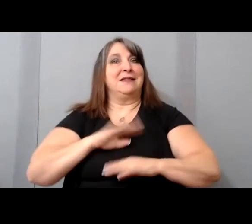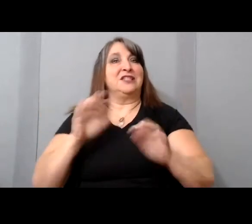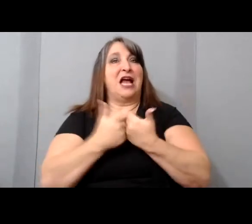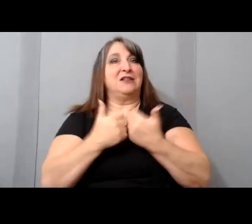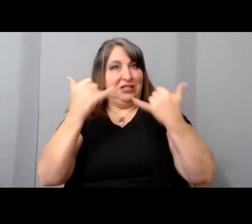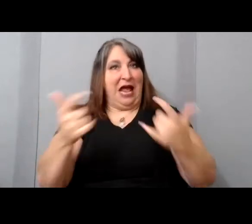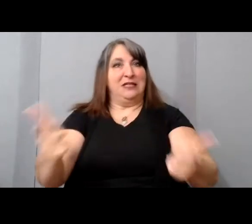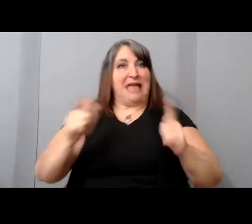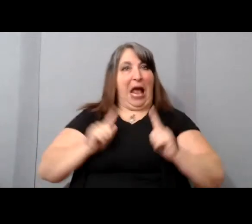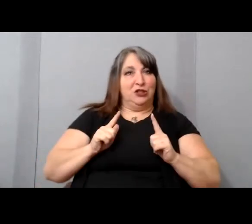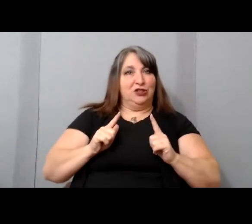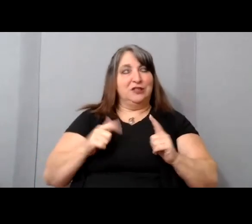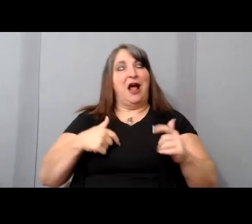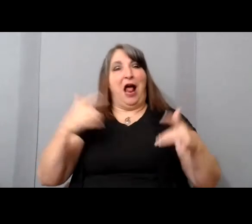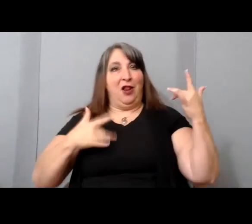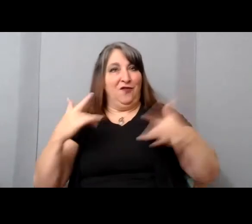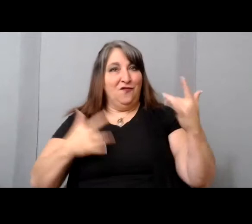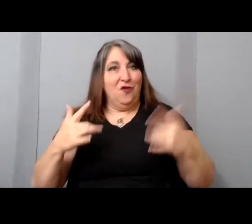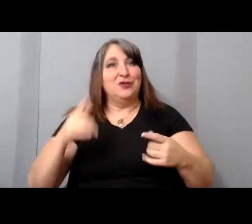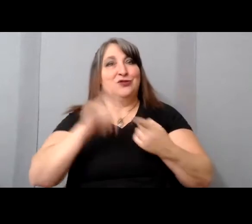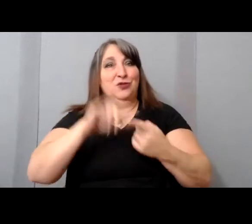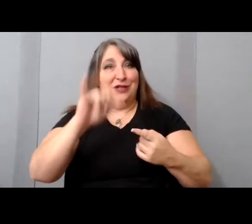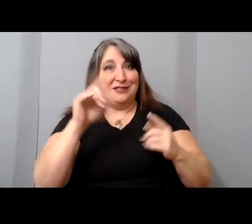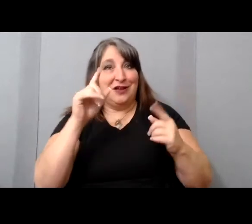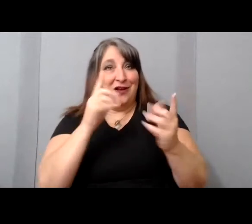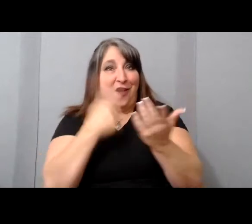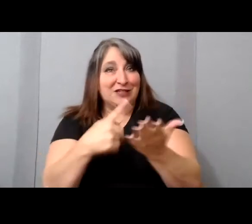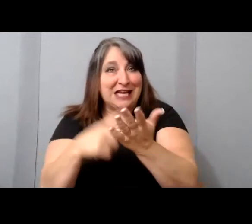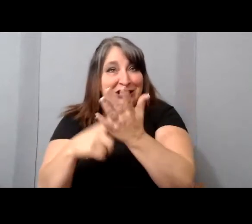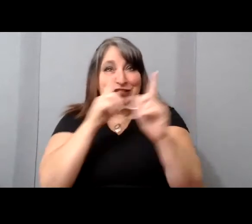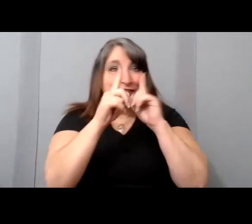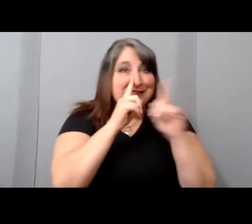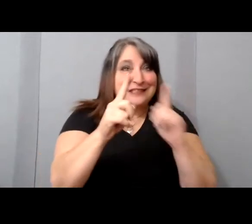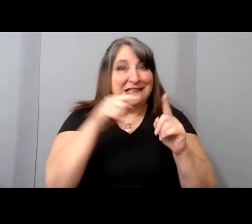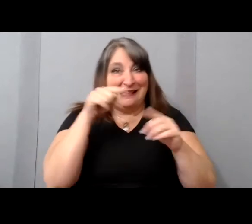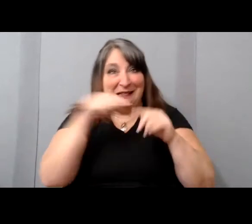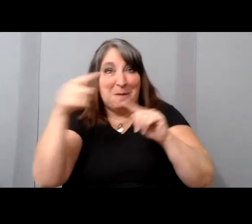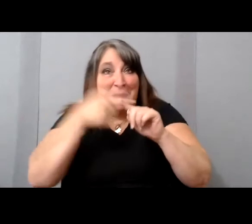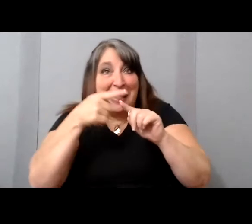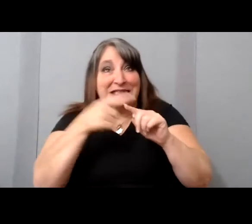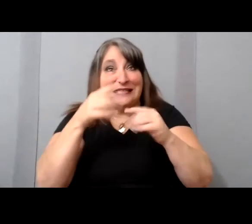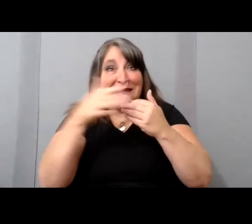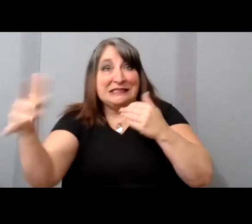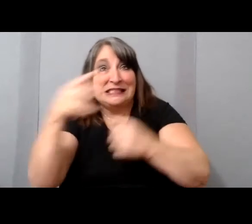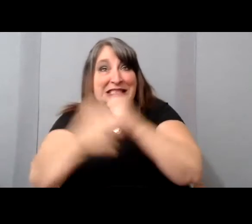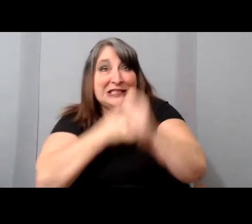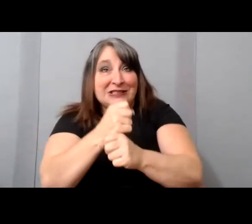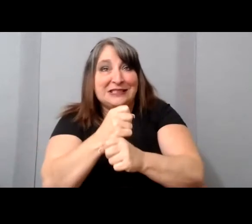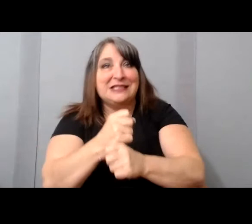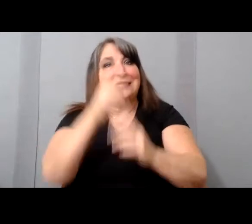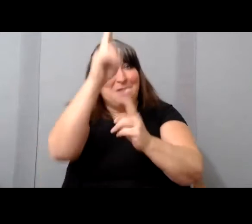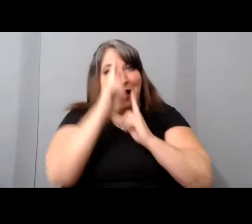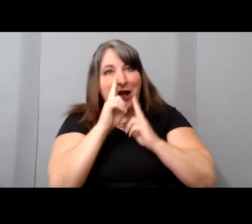this conversation. And I look forward to pushing this program in the coming months, in the coming years. And it's my honor now to introduce our